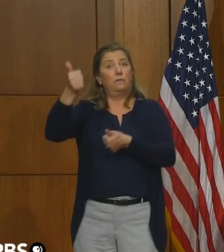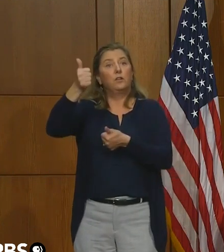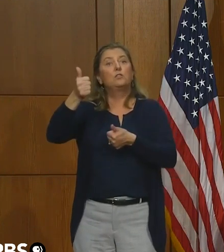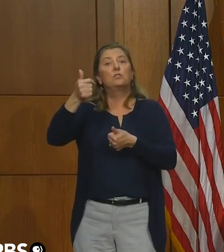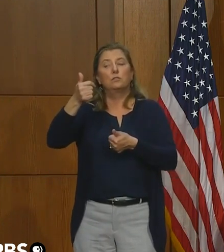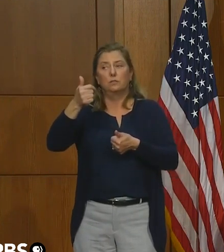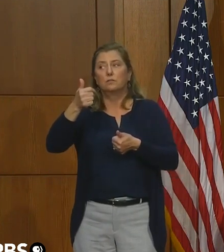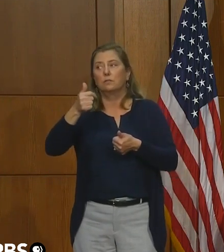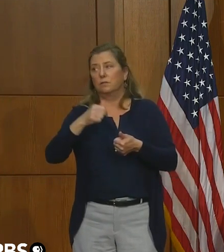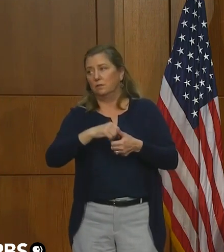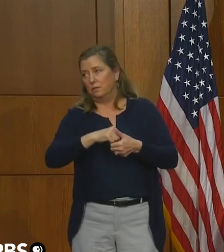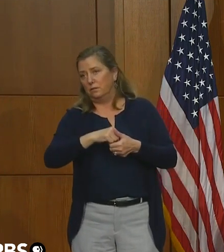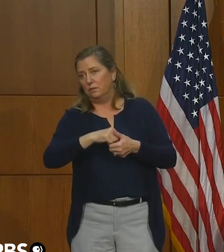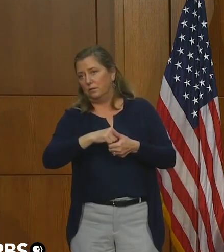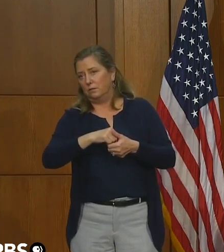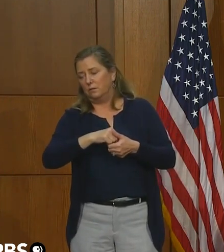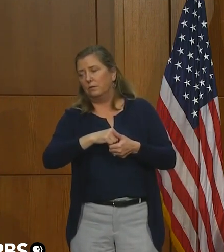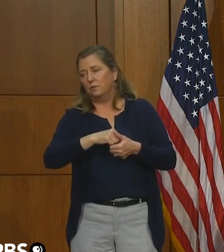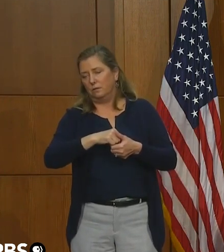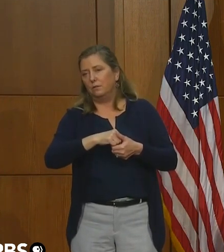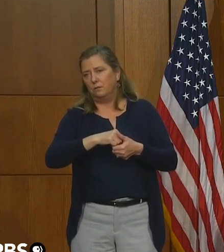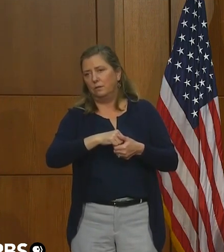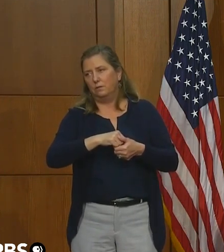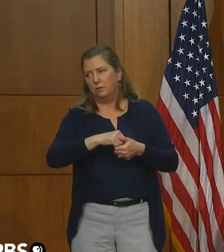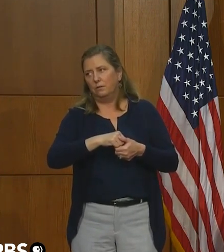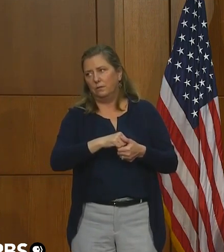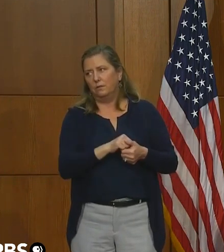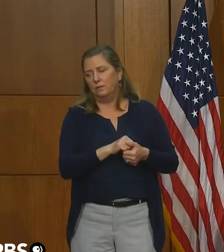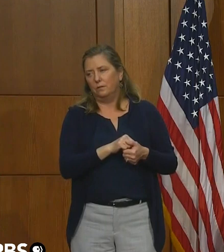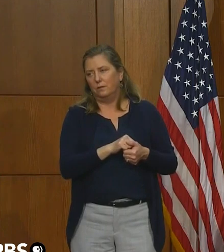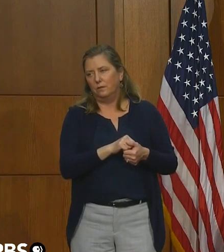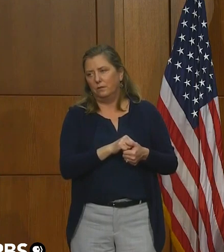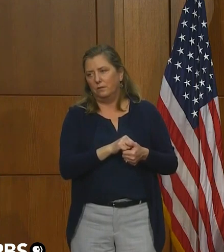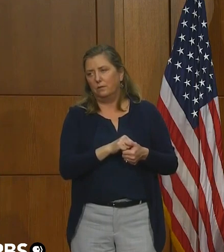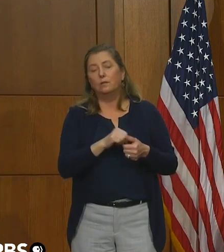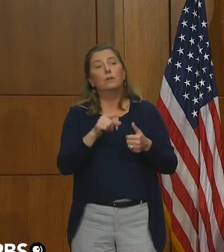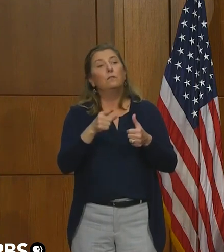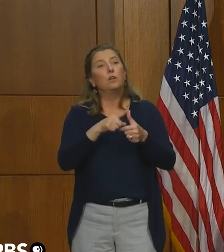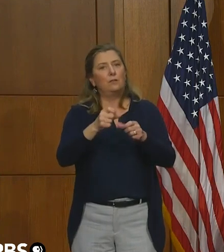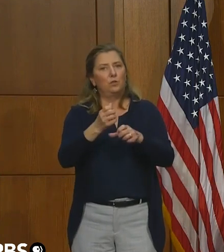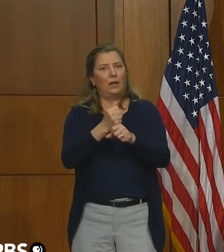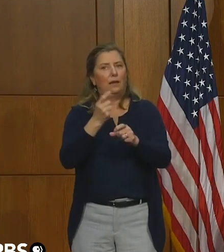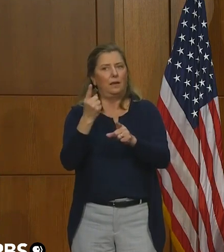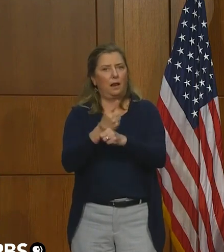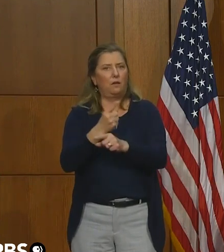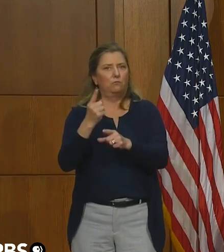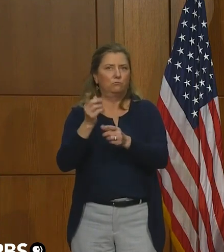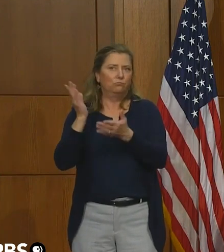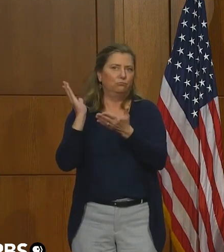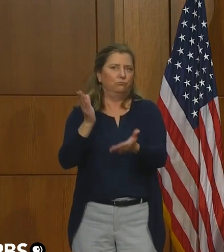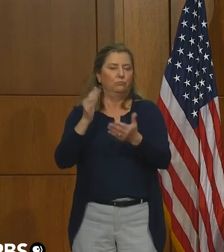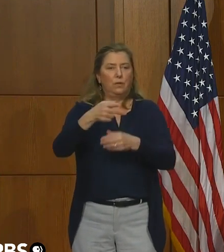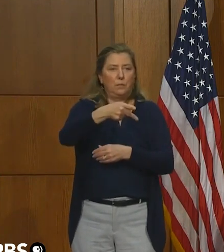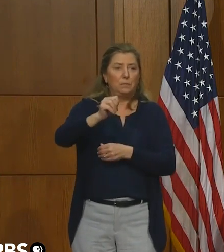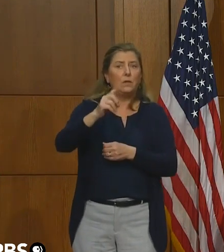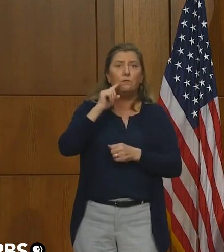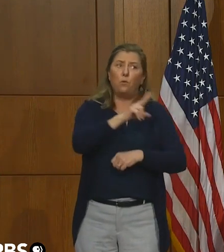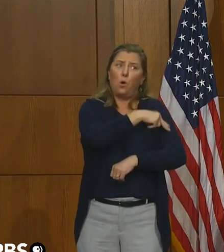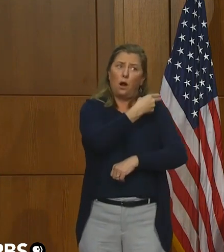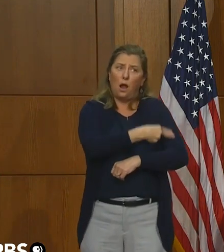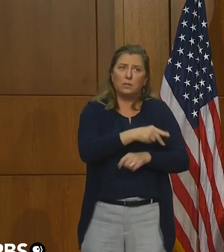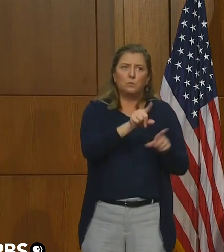state assistance. One is obtaining a sustainable long-term supply of PPE, not just for hospitals, but